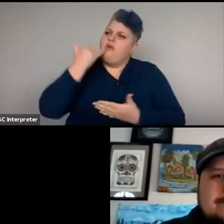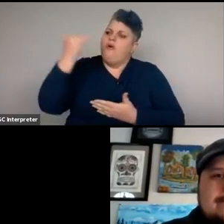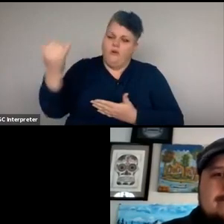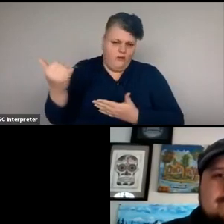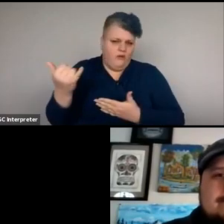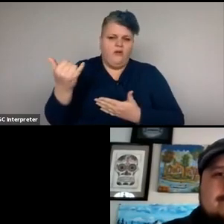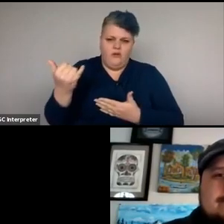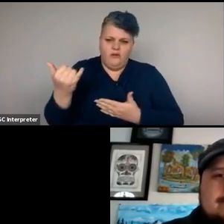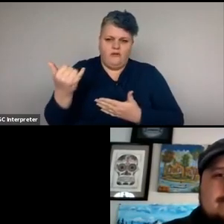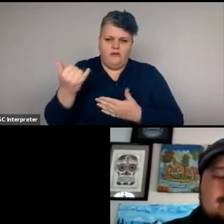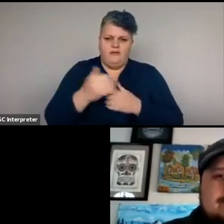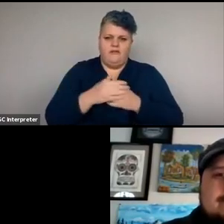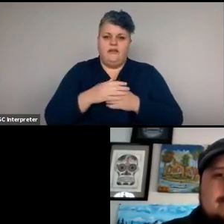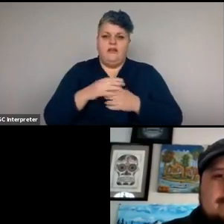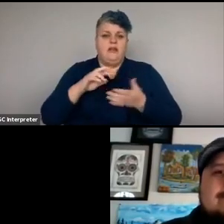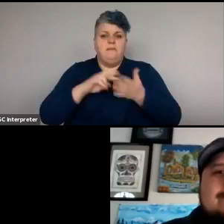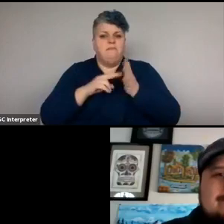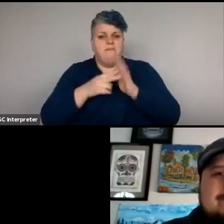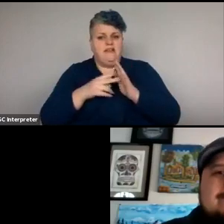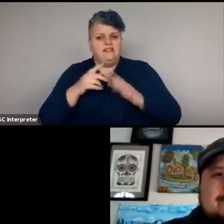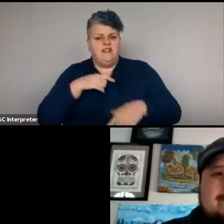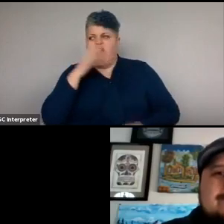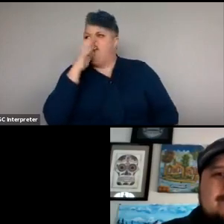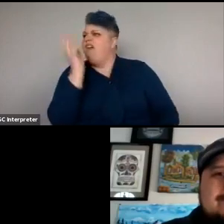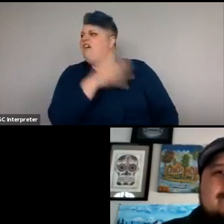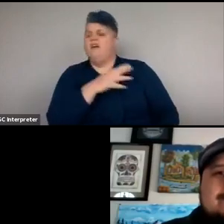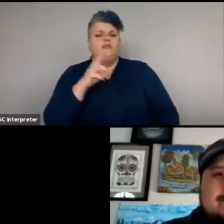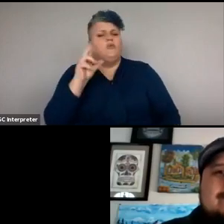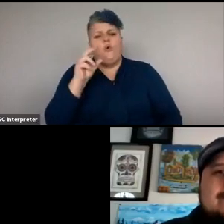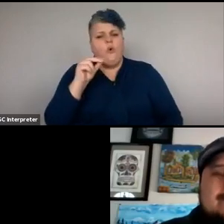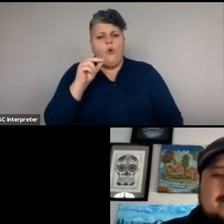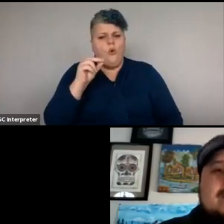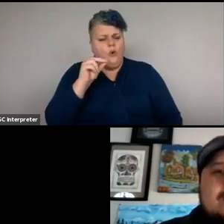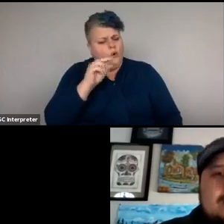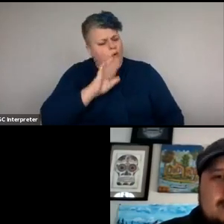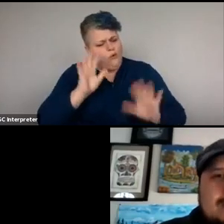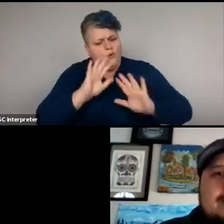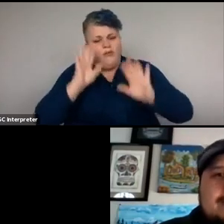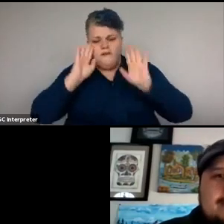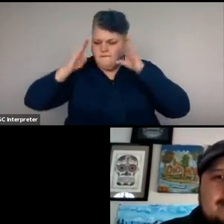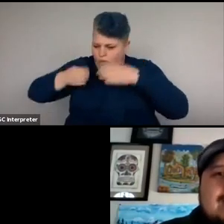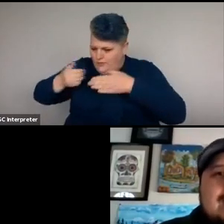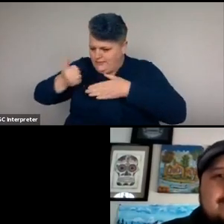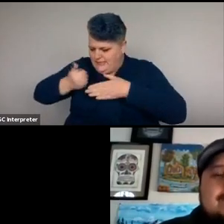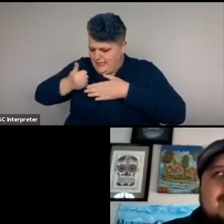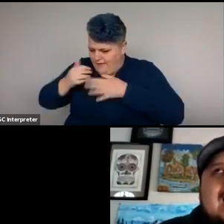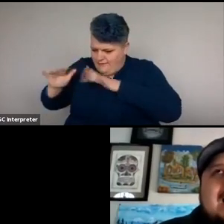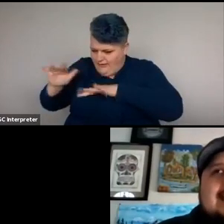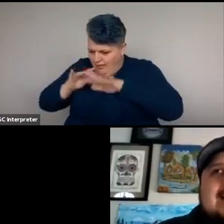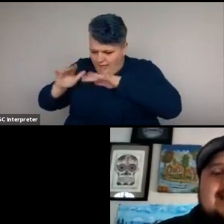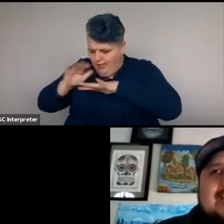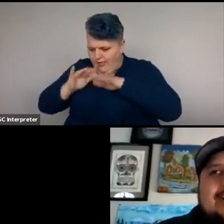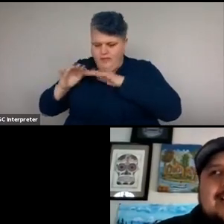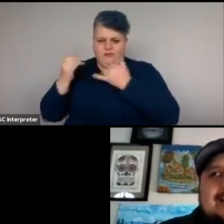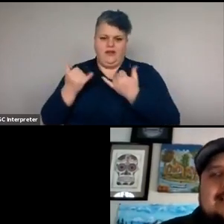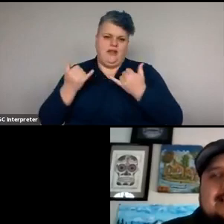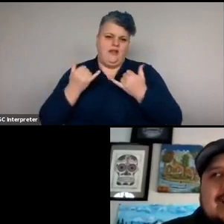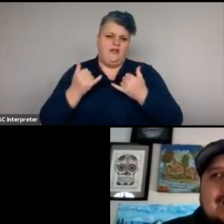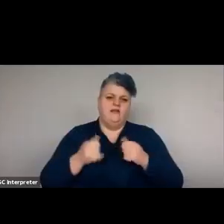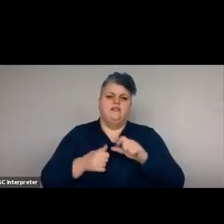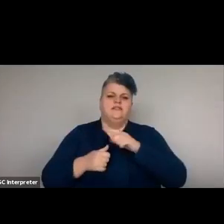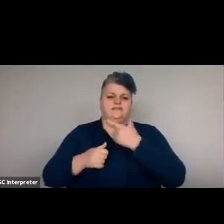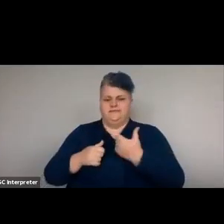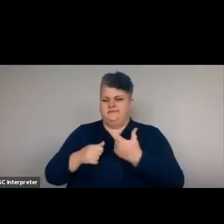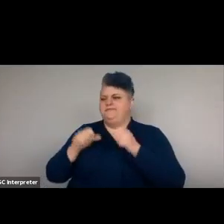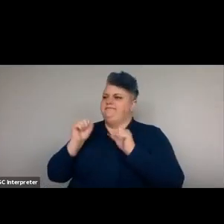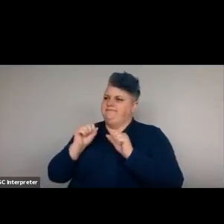calling you. They're just kind of focused on their own things right now too, right? Yeah, I think there is,